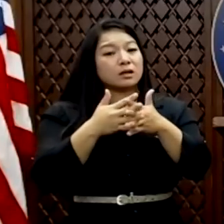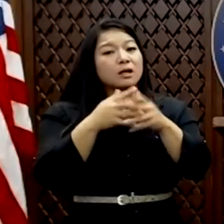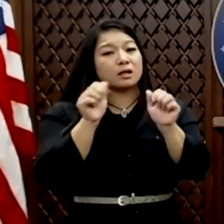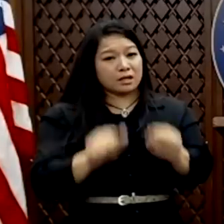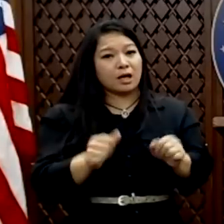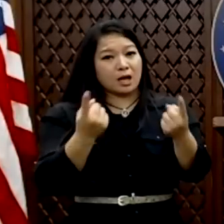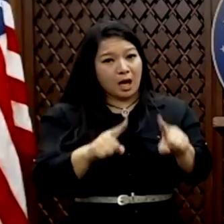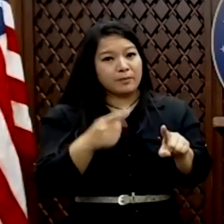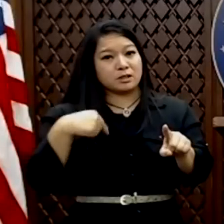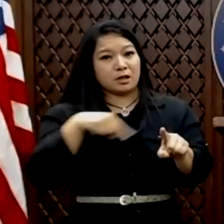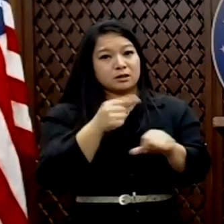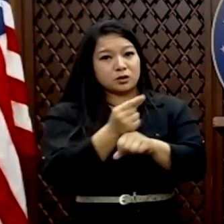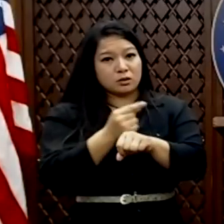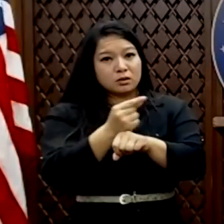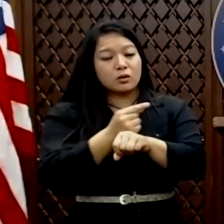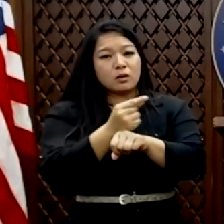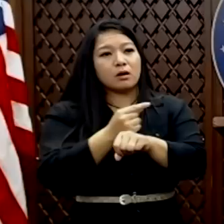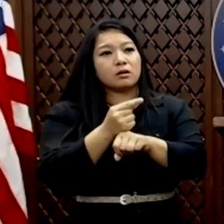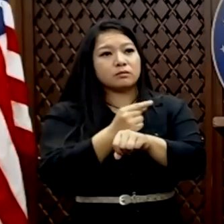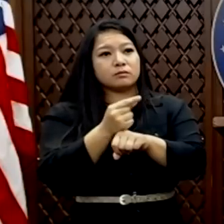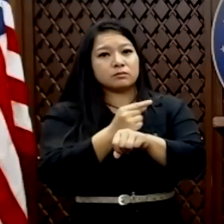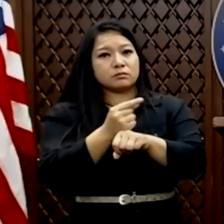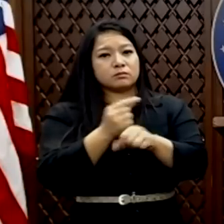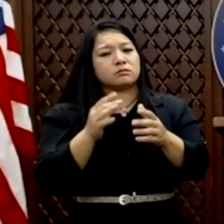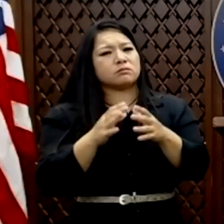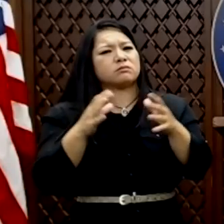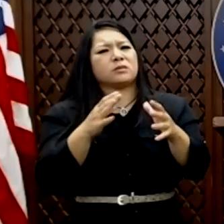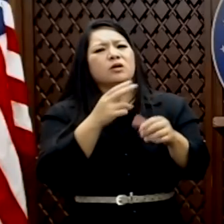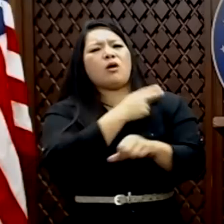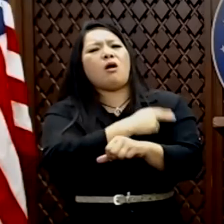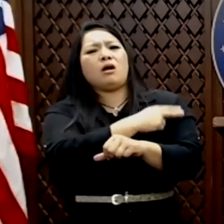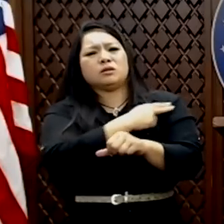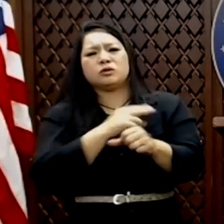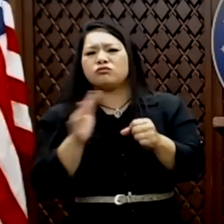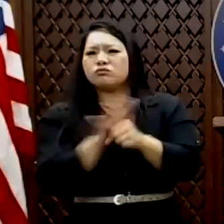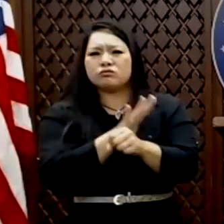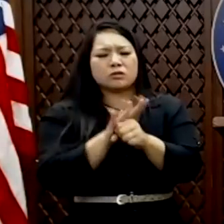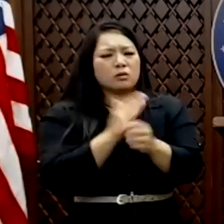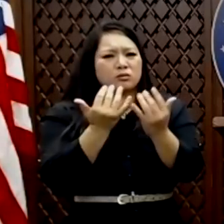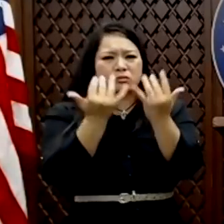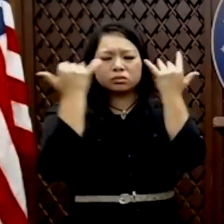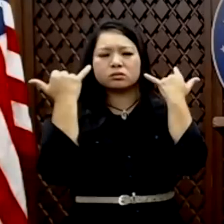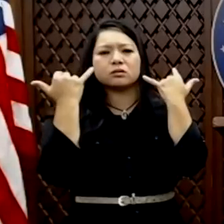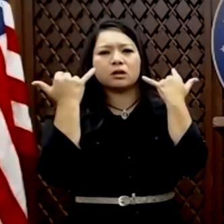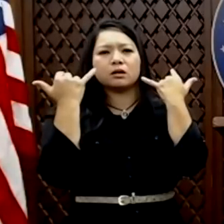can happen to us. Overstretched hospitals will become overwhelmed. Basic